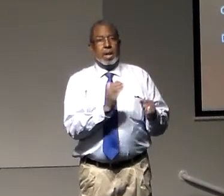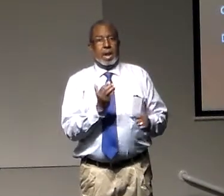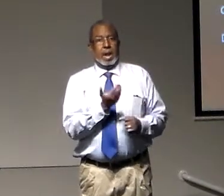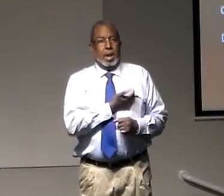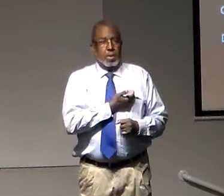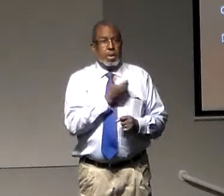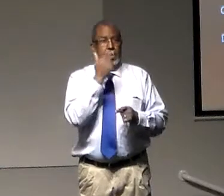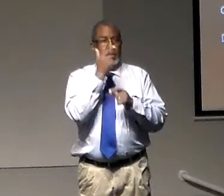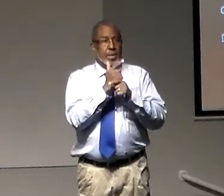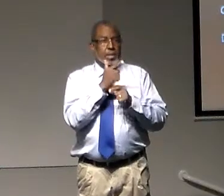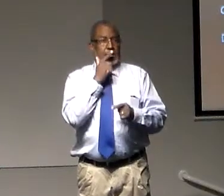them.